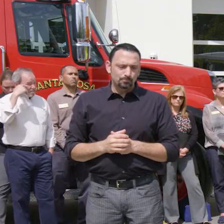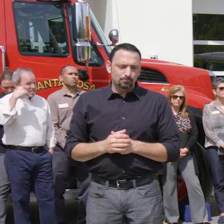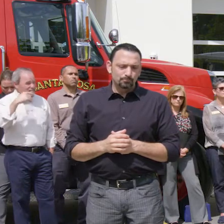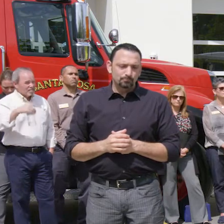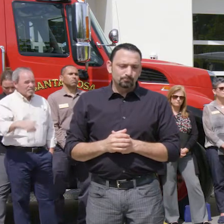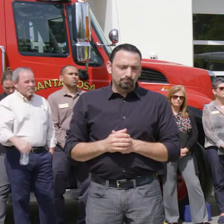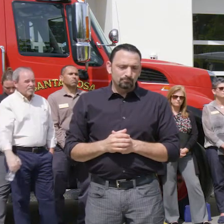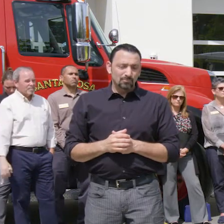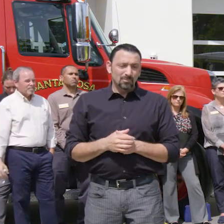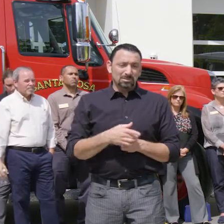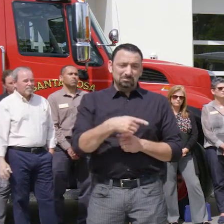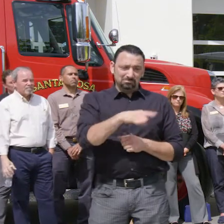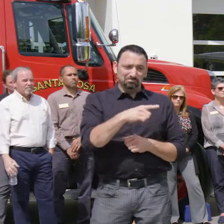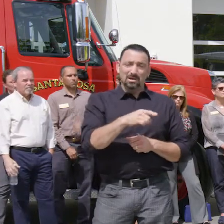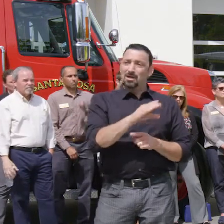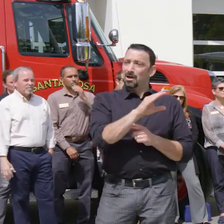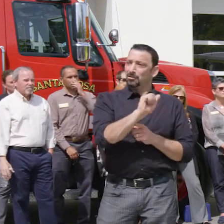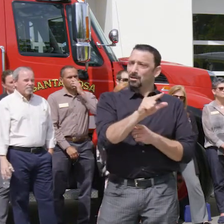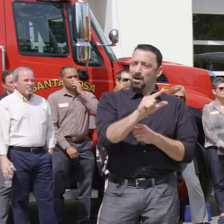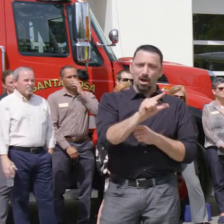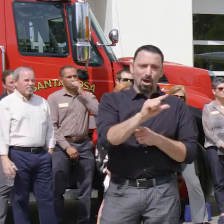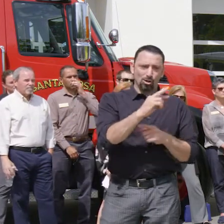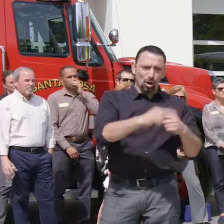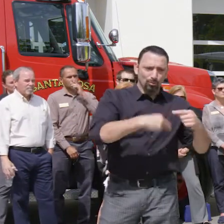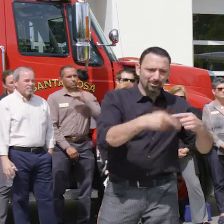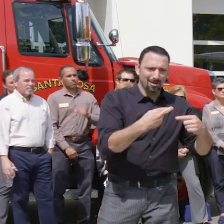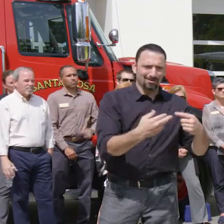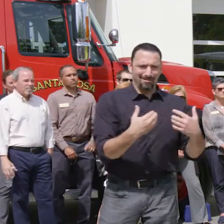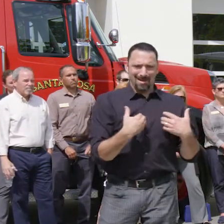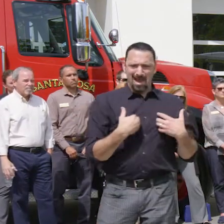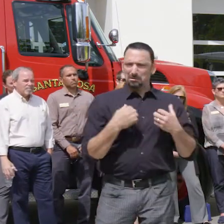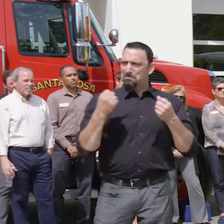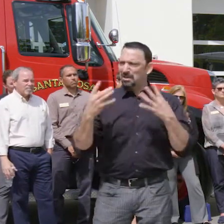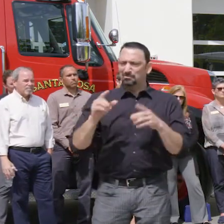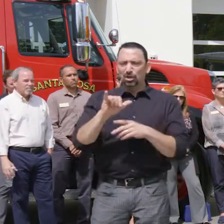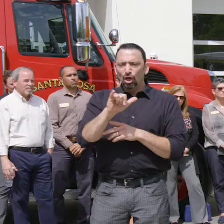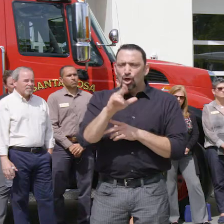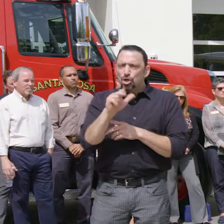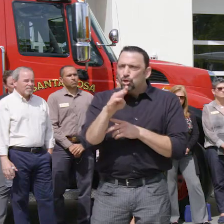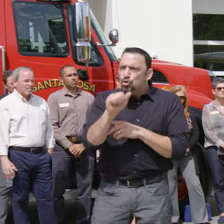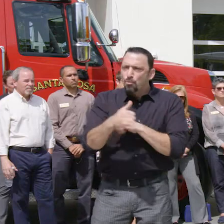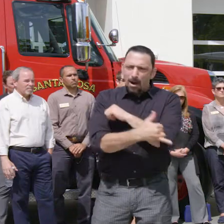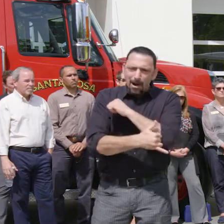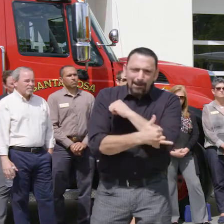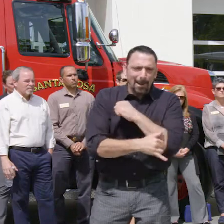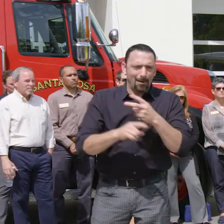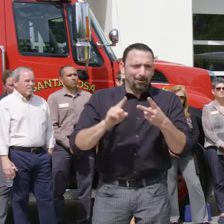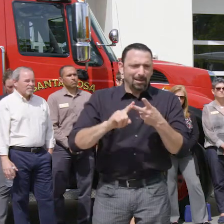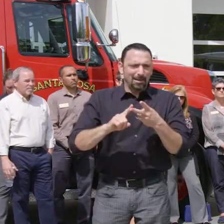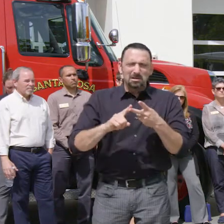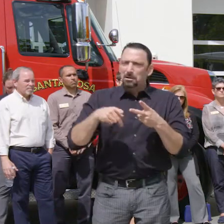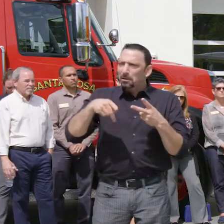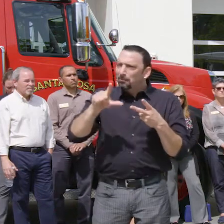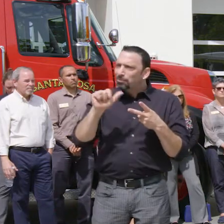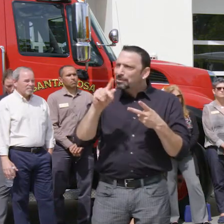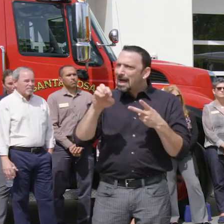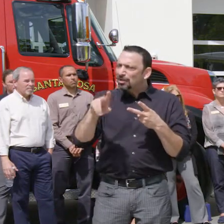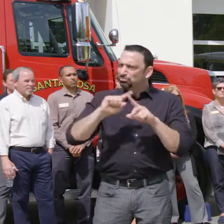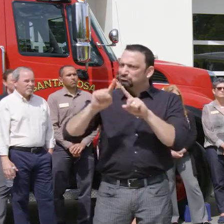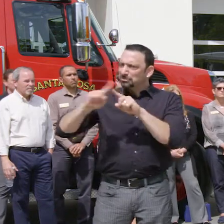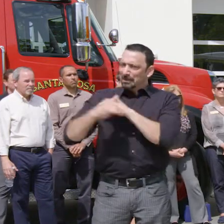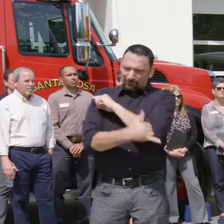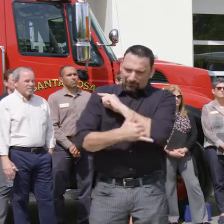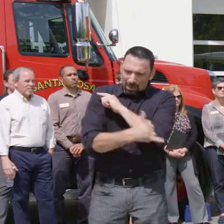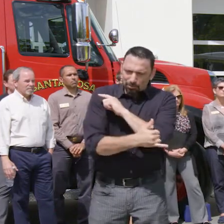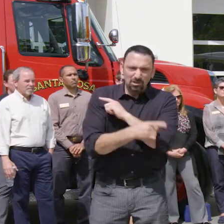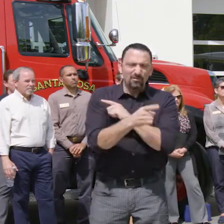They had the North Butte and Yuba and Placer, some of these Northern California counties. They were able to